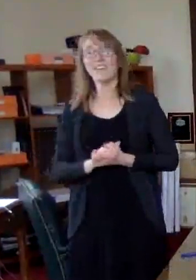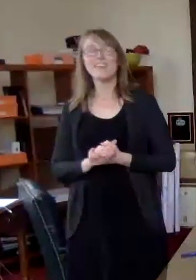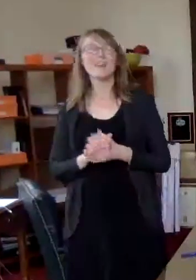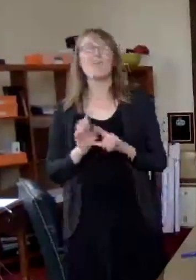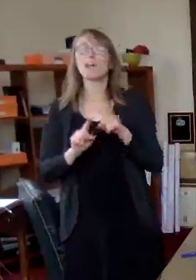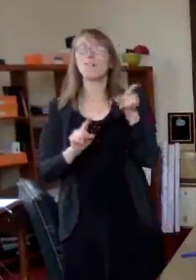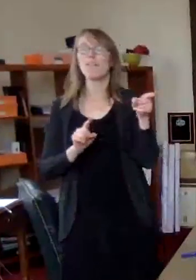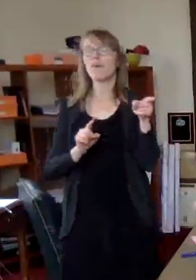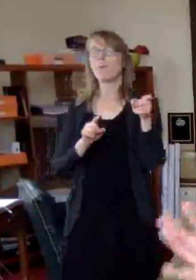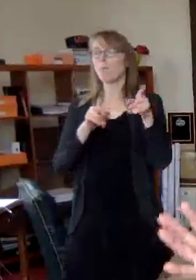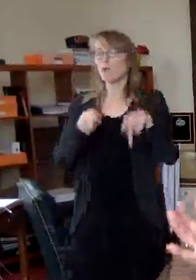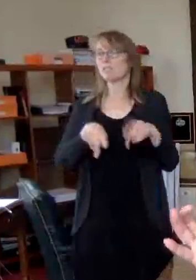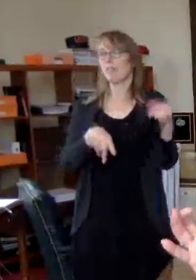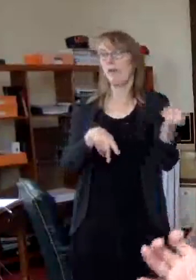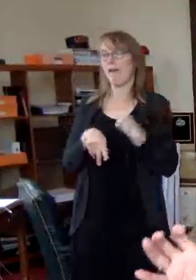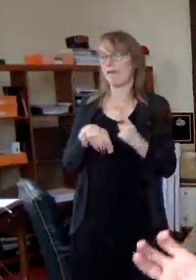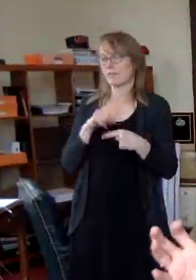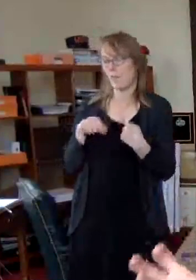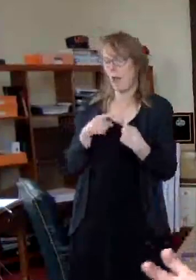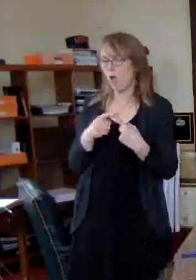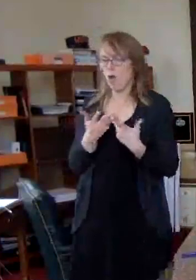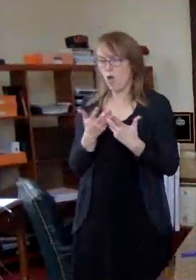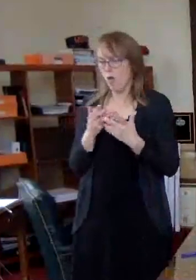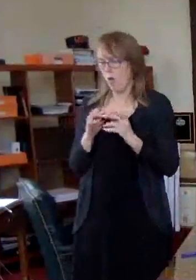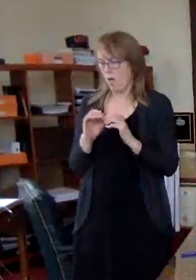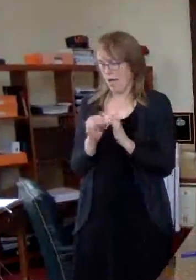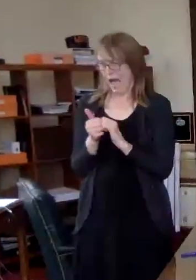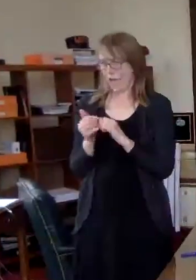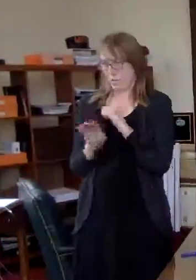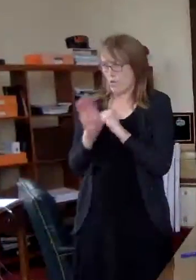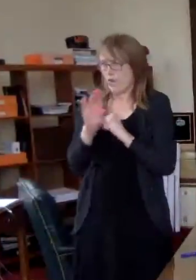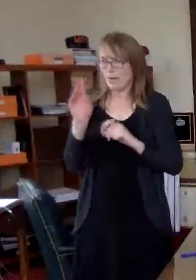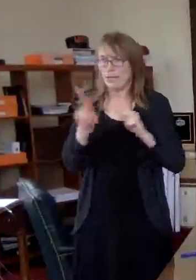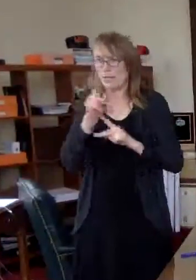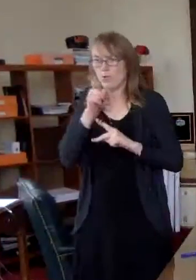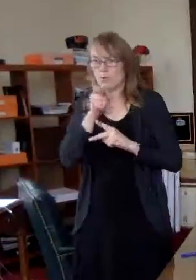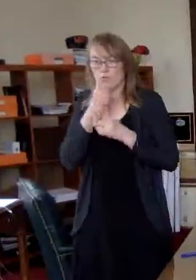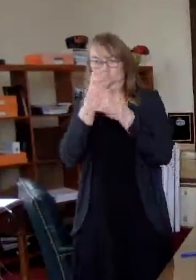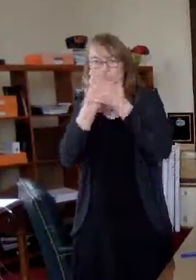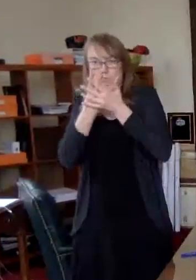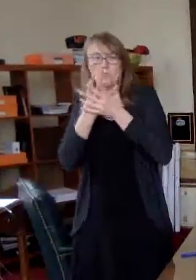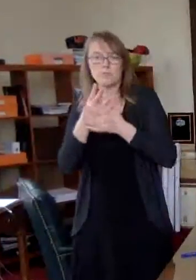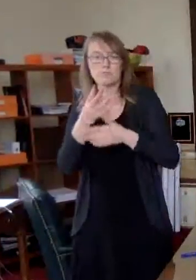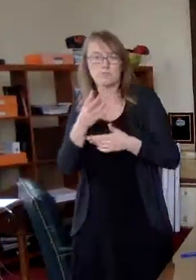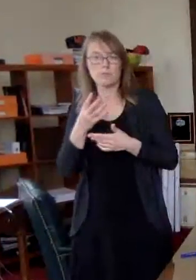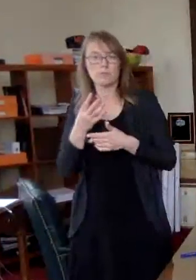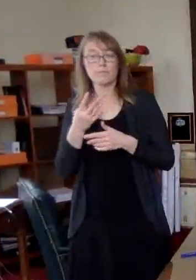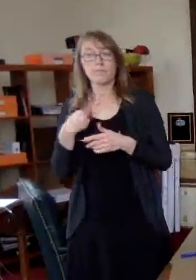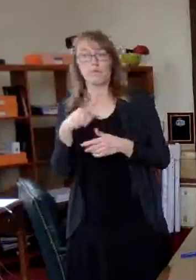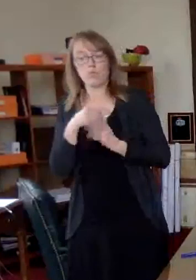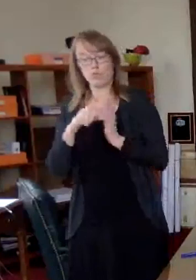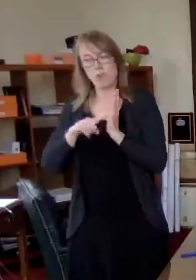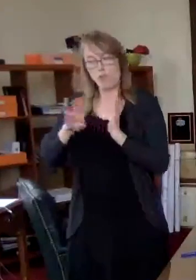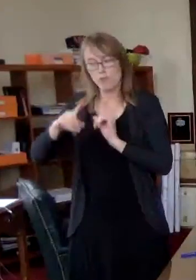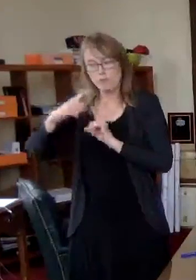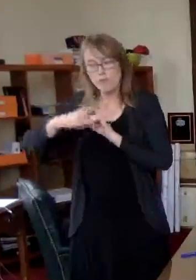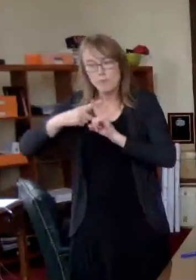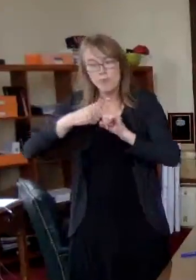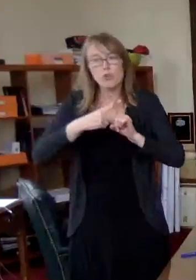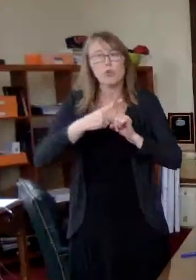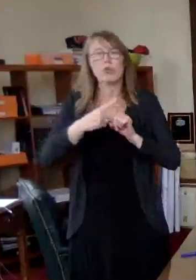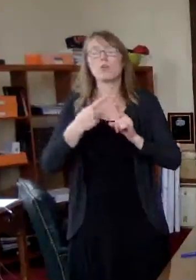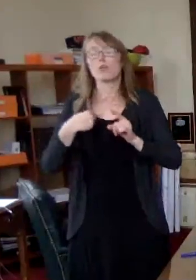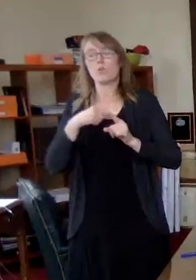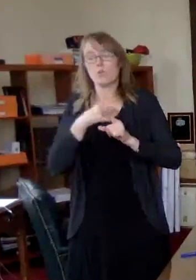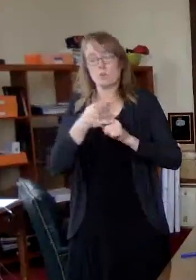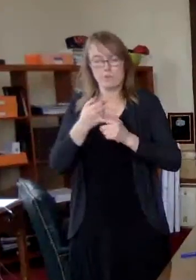with how are we doing this at our corrections facilities? And we're taking people's temperatures. We are keeping people as